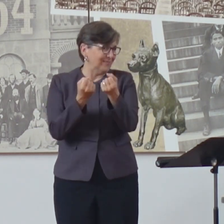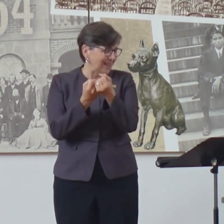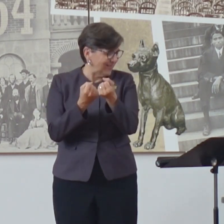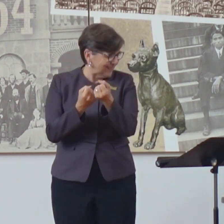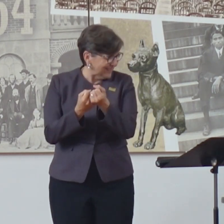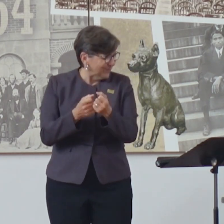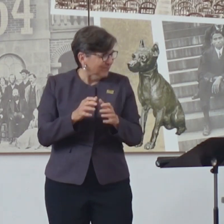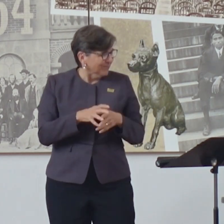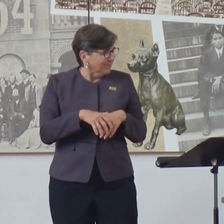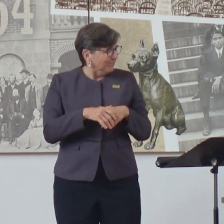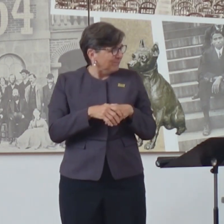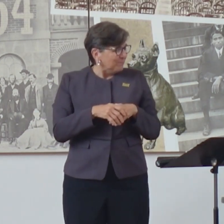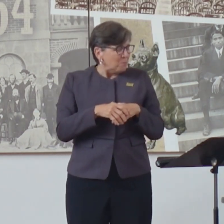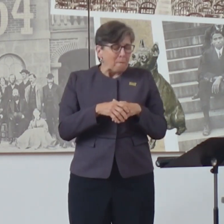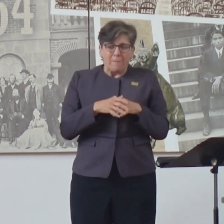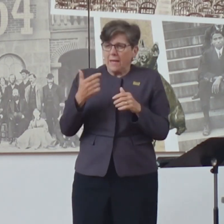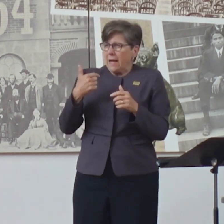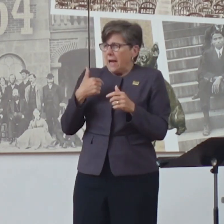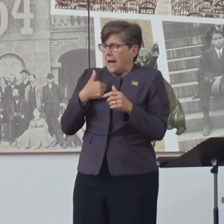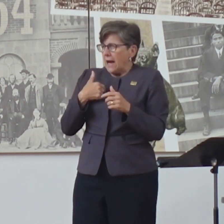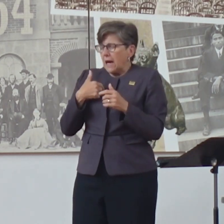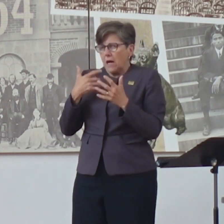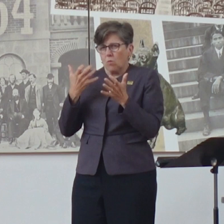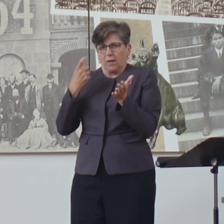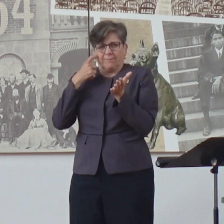community activist, and advocate.